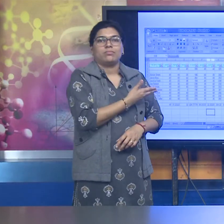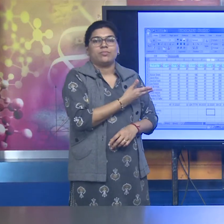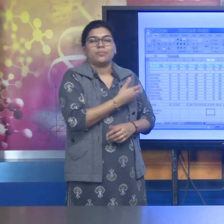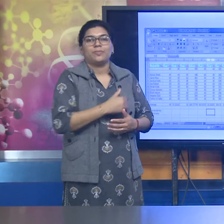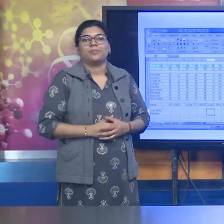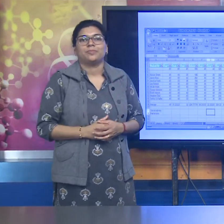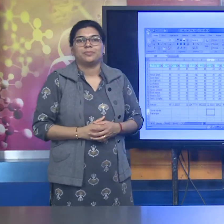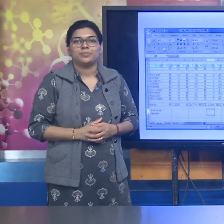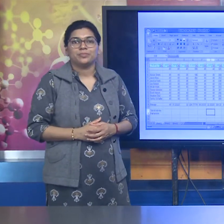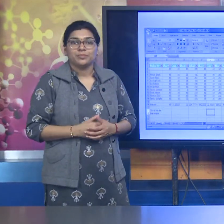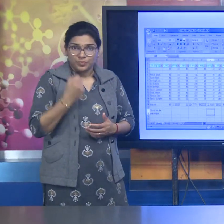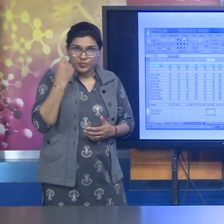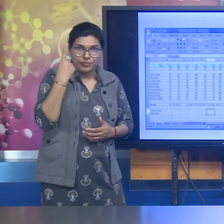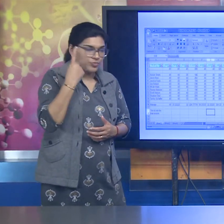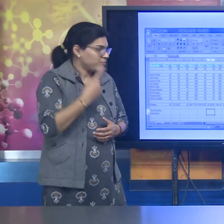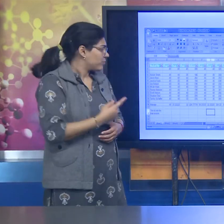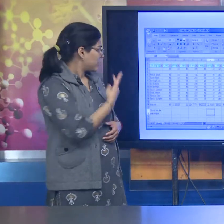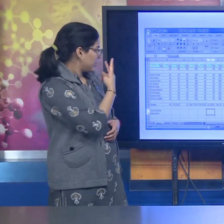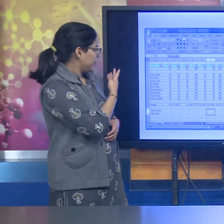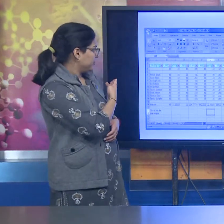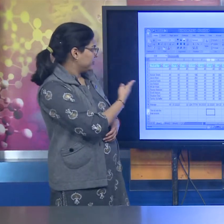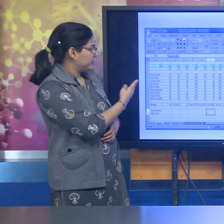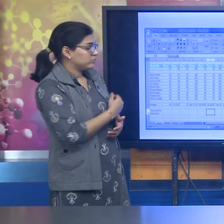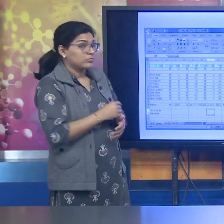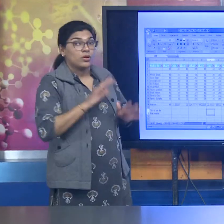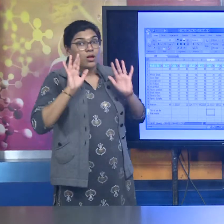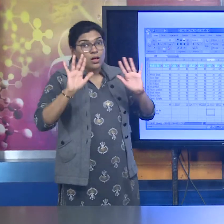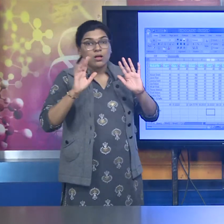of whatever you have done.